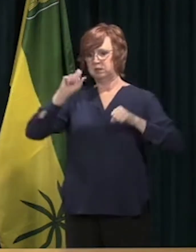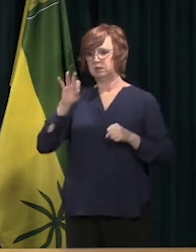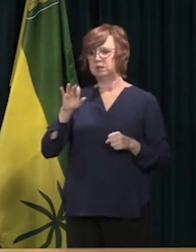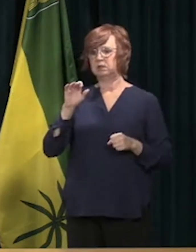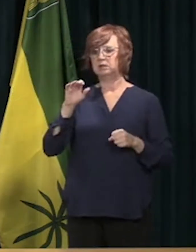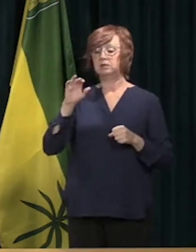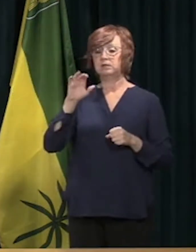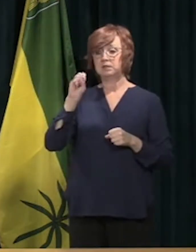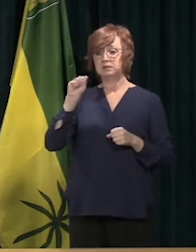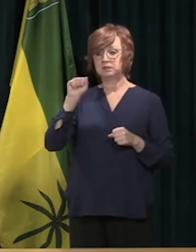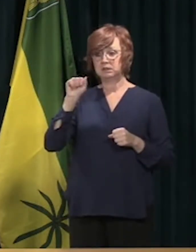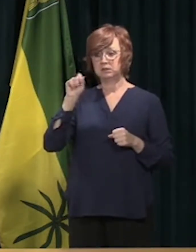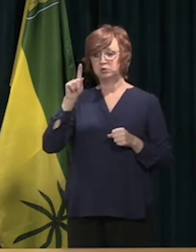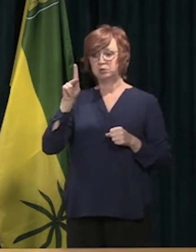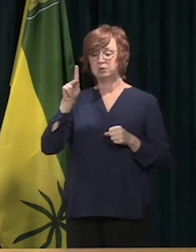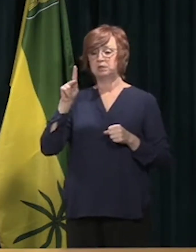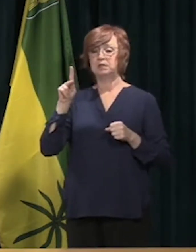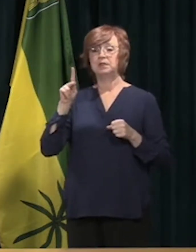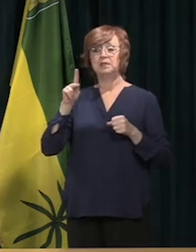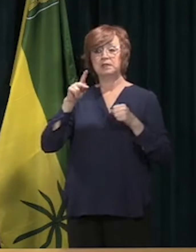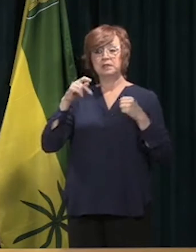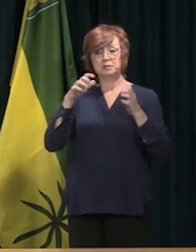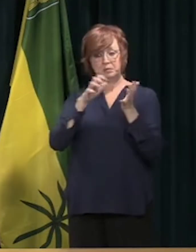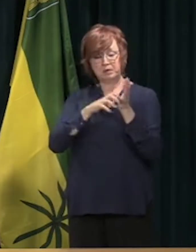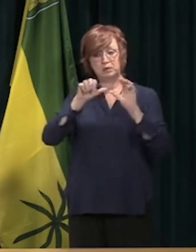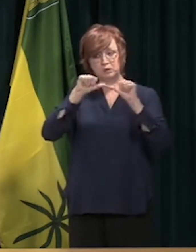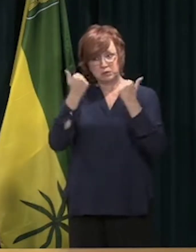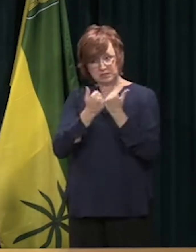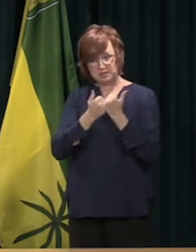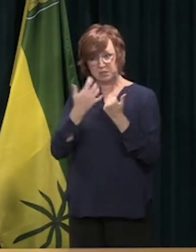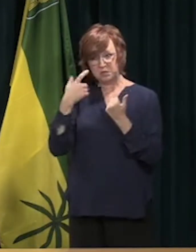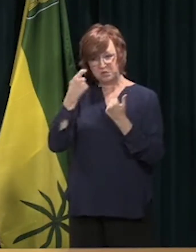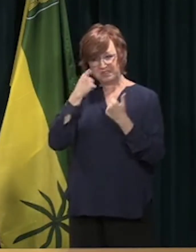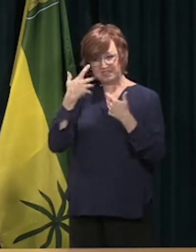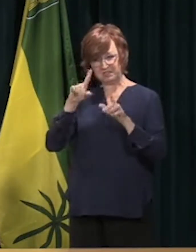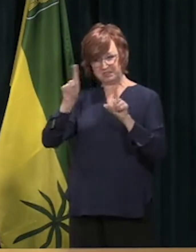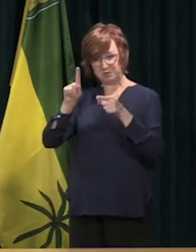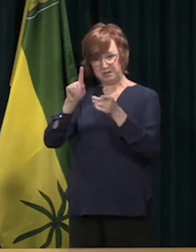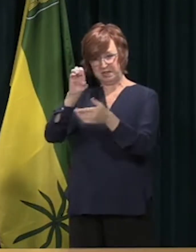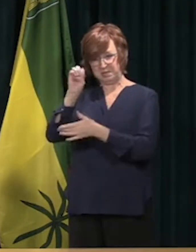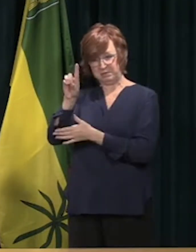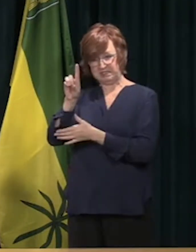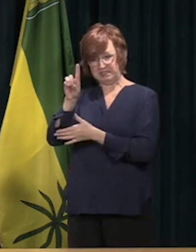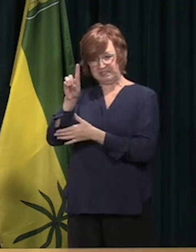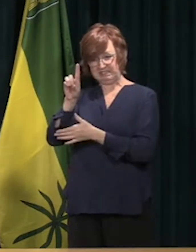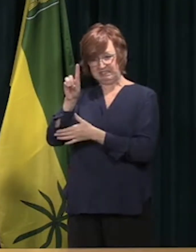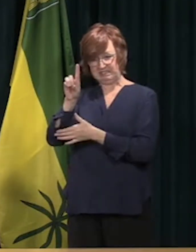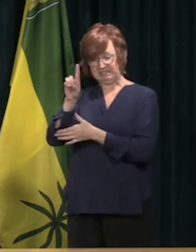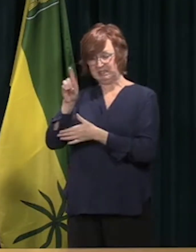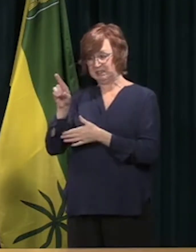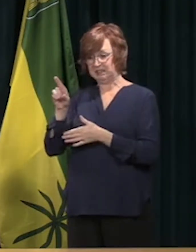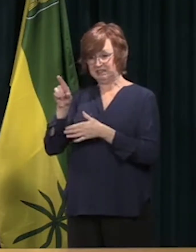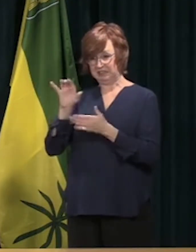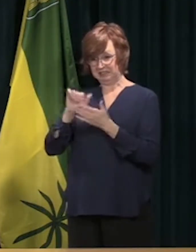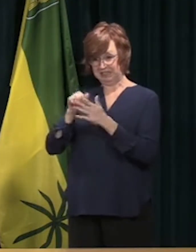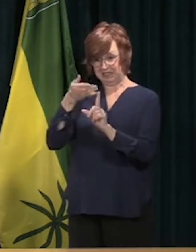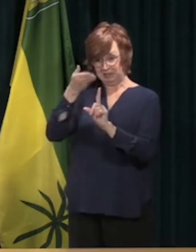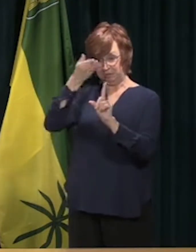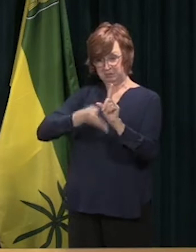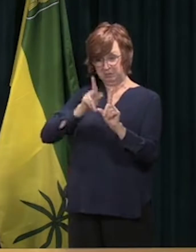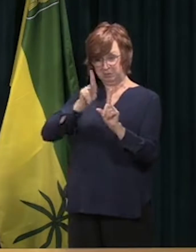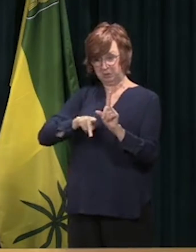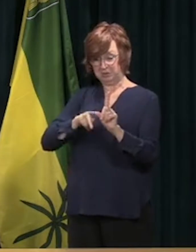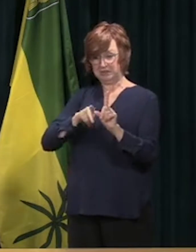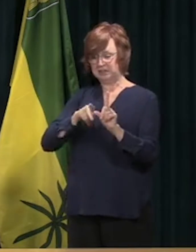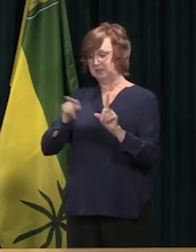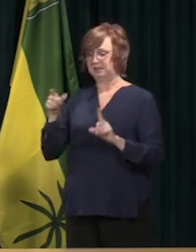self-isolation. He had recently been to Edmonton. Is that the Edmonton case? I can't confer any details, but I do realize I